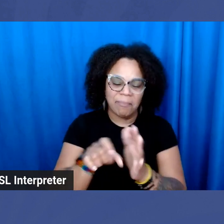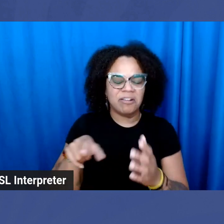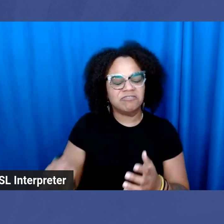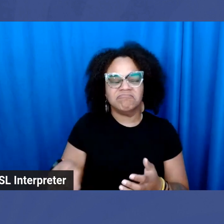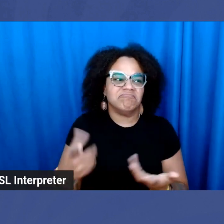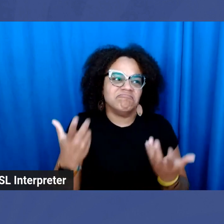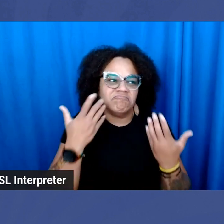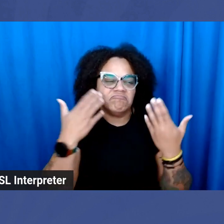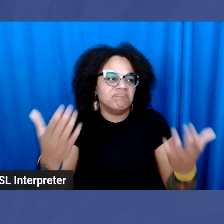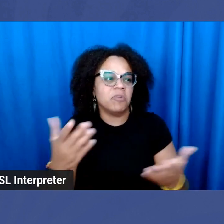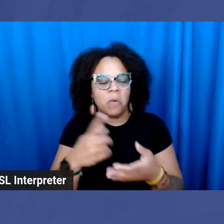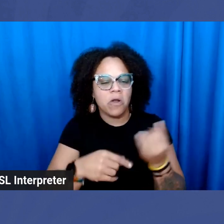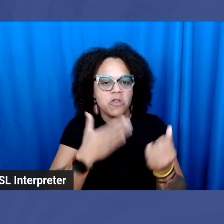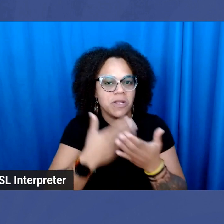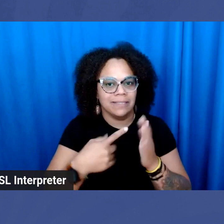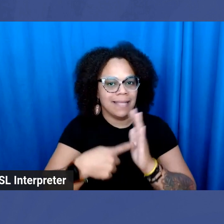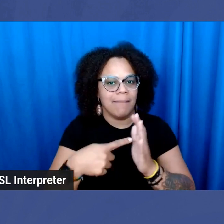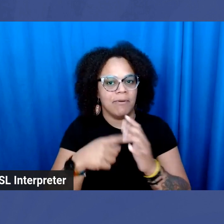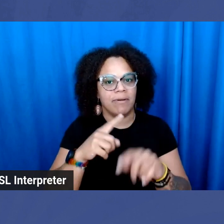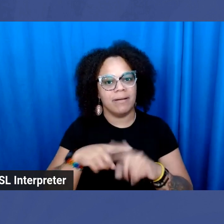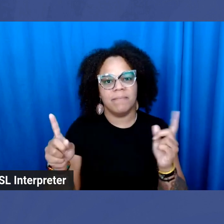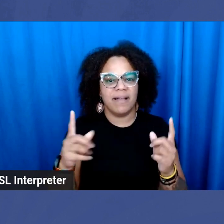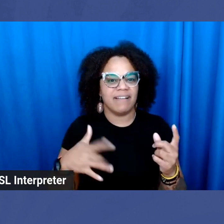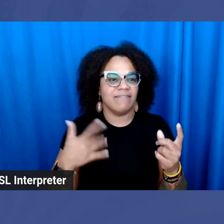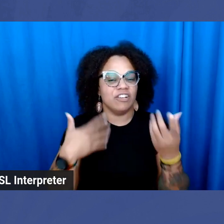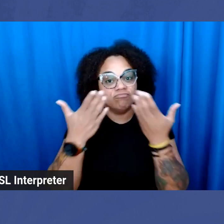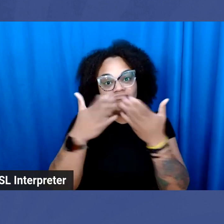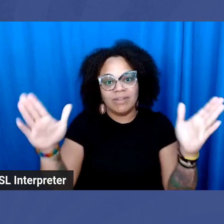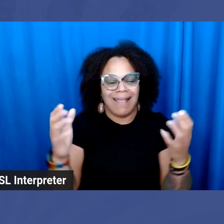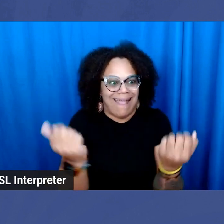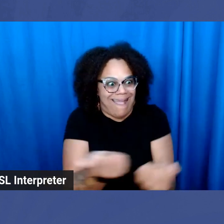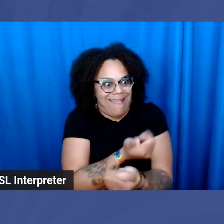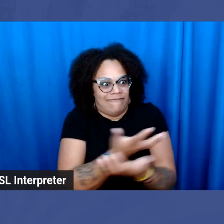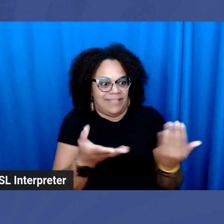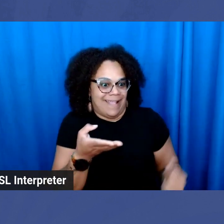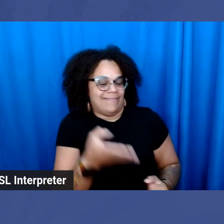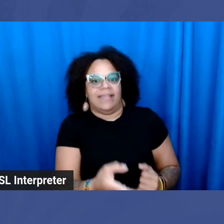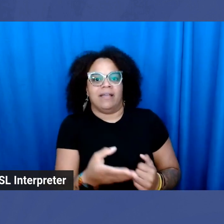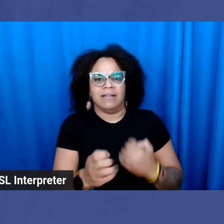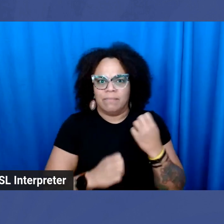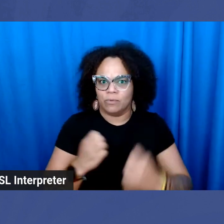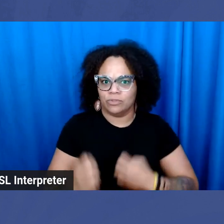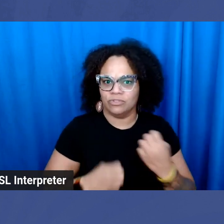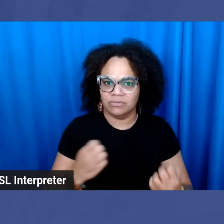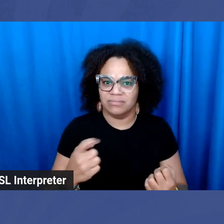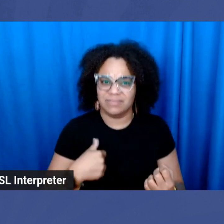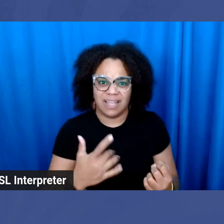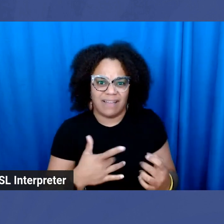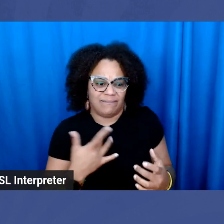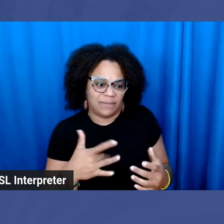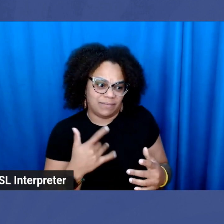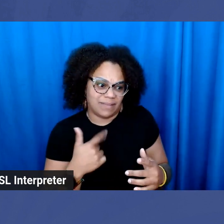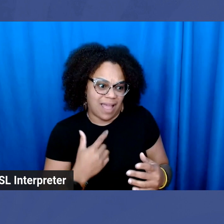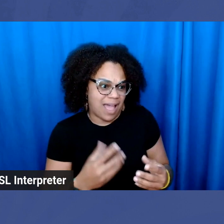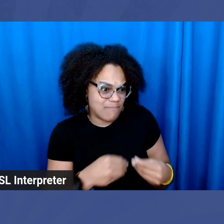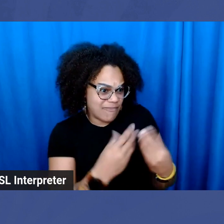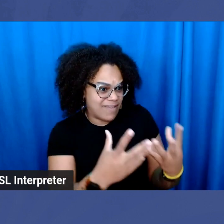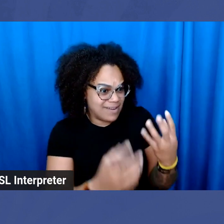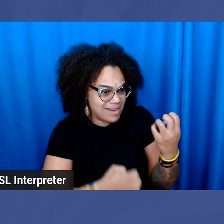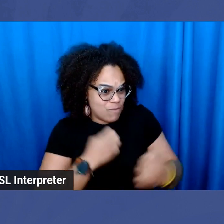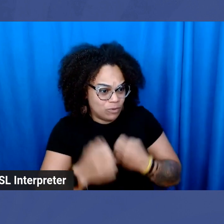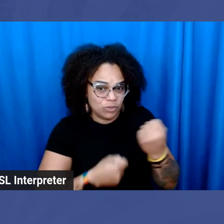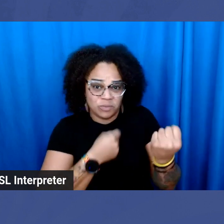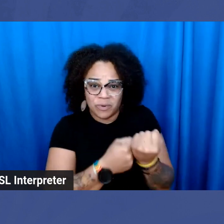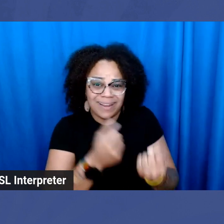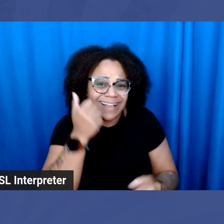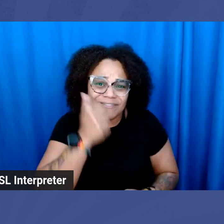example. I just feel like everything was emotional. I feel like I probably gave emotional support every single day at some level, she